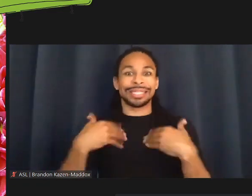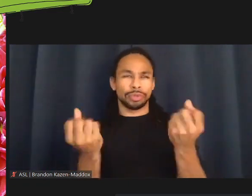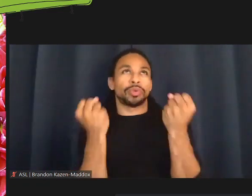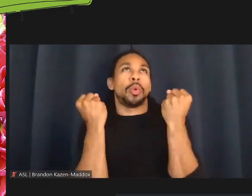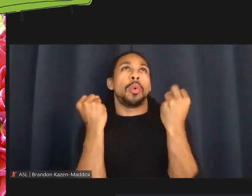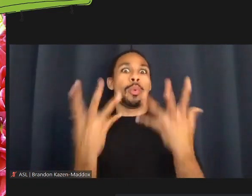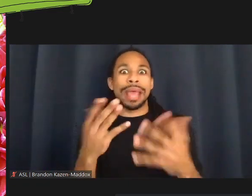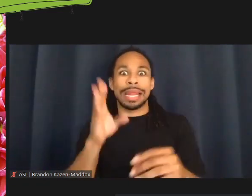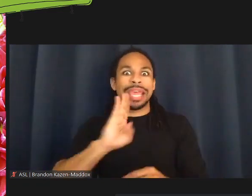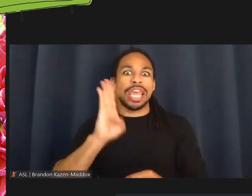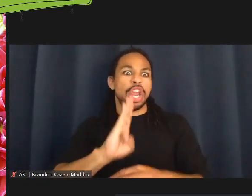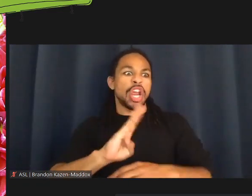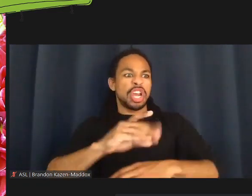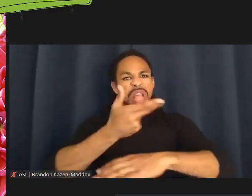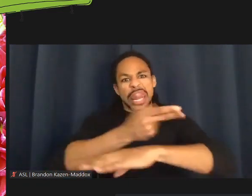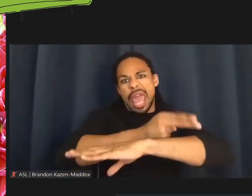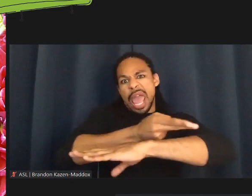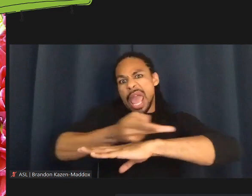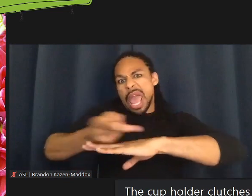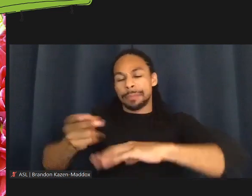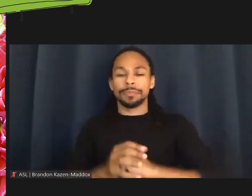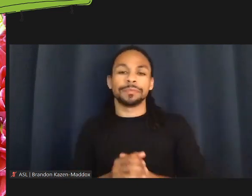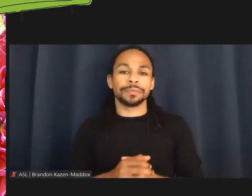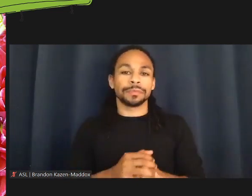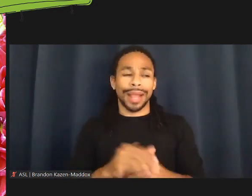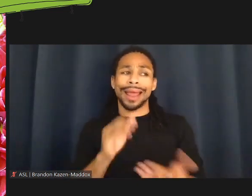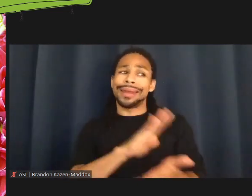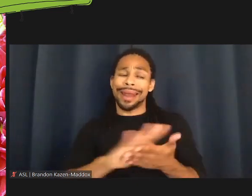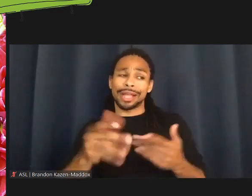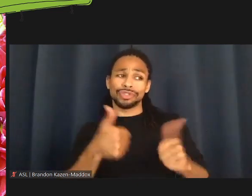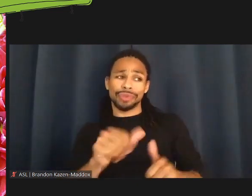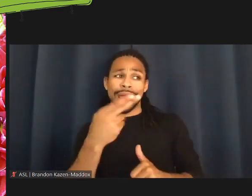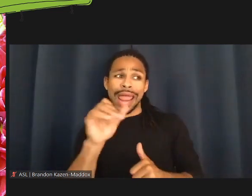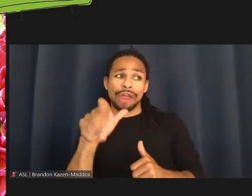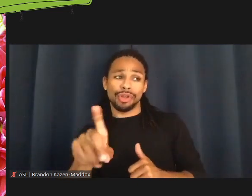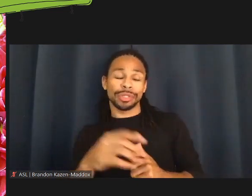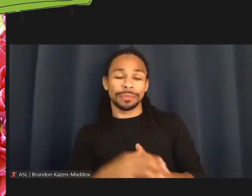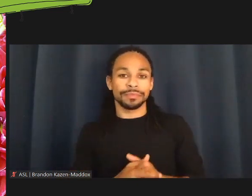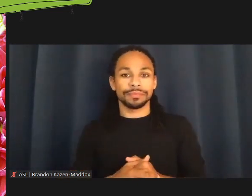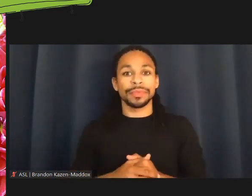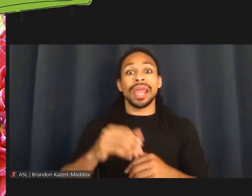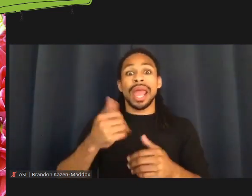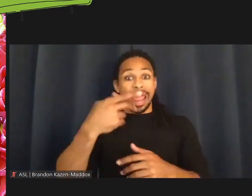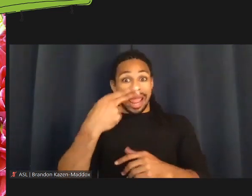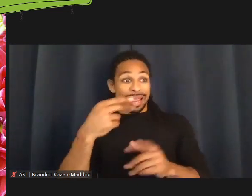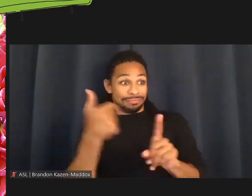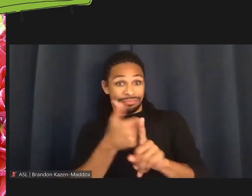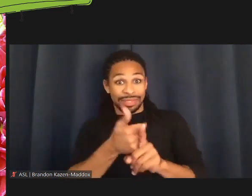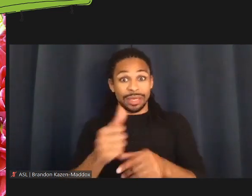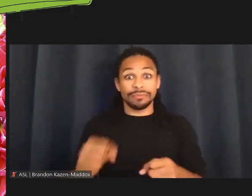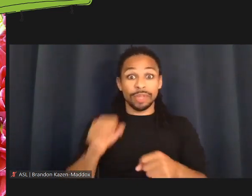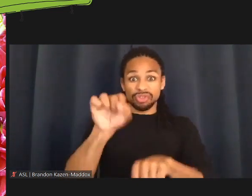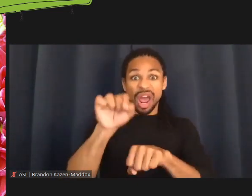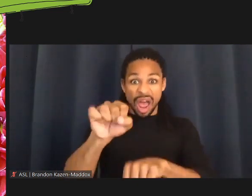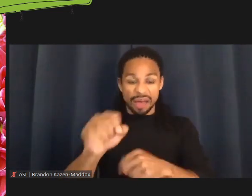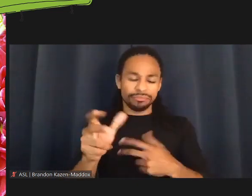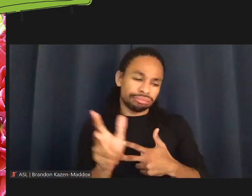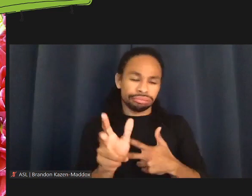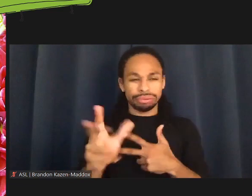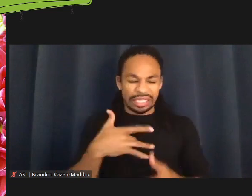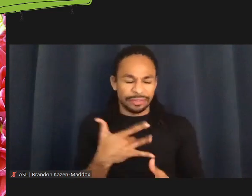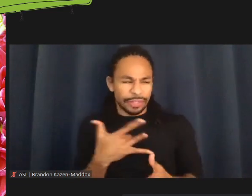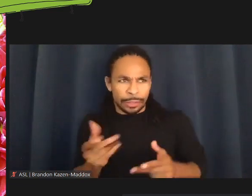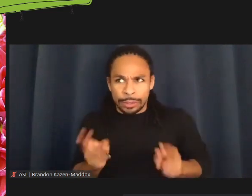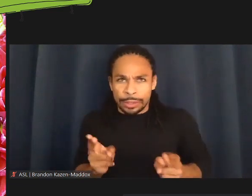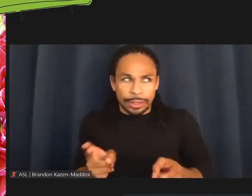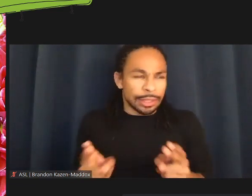Harold. A white streak darts through the road as if chased. Harold's nausea pulls the strings beneath his tongue, presses his thumb